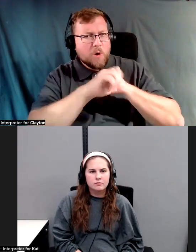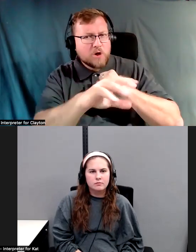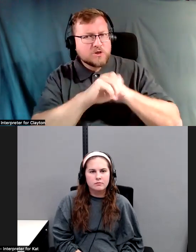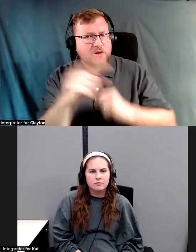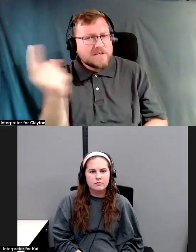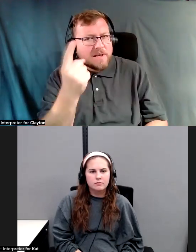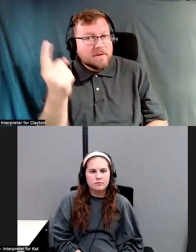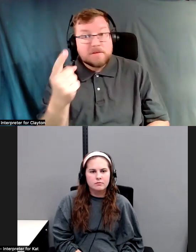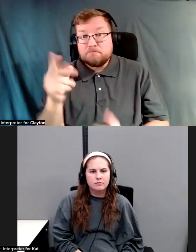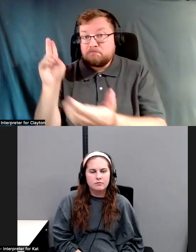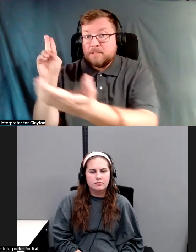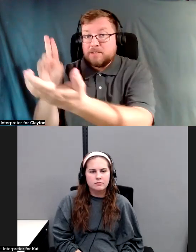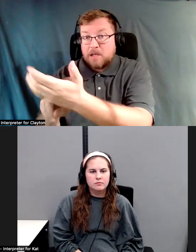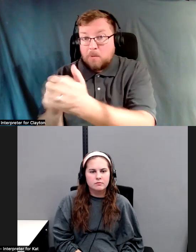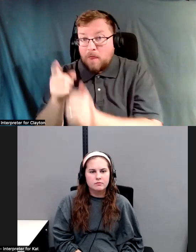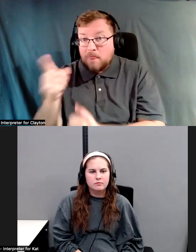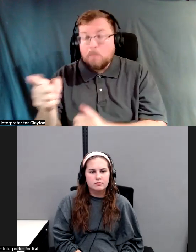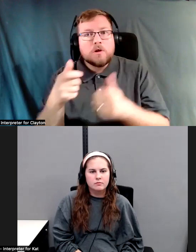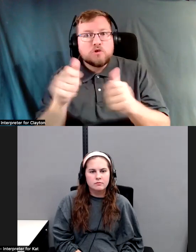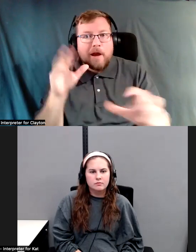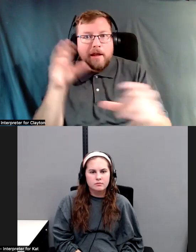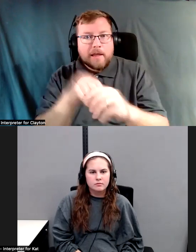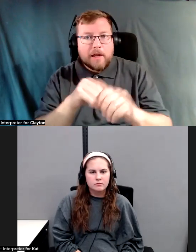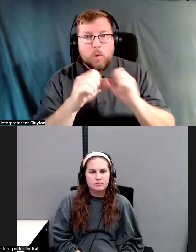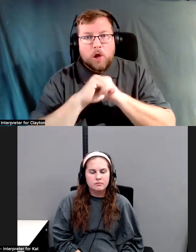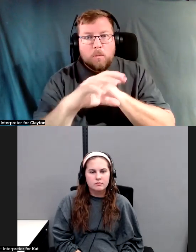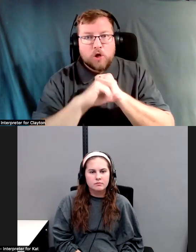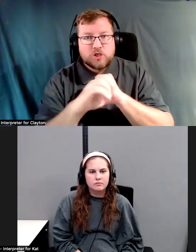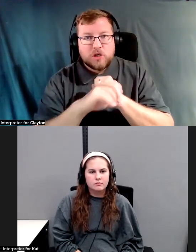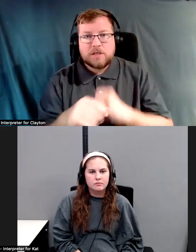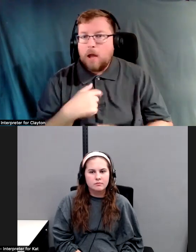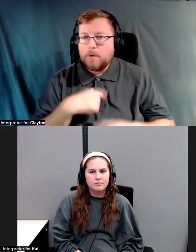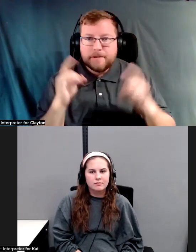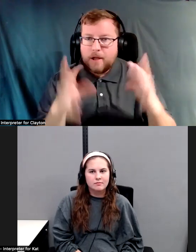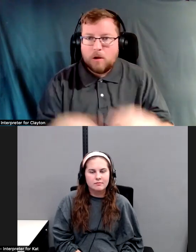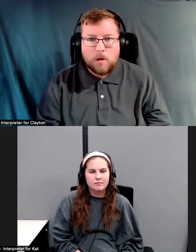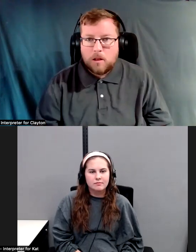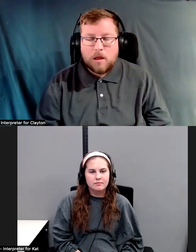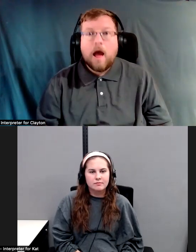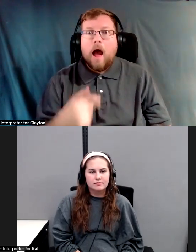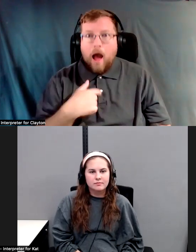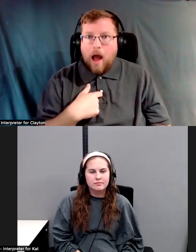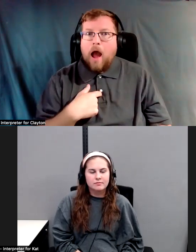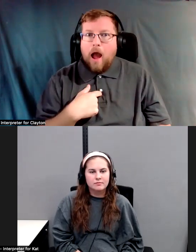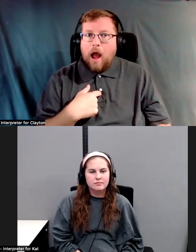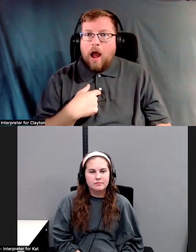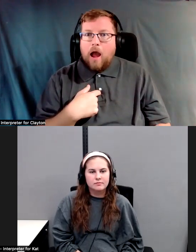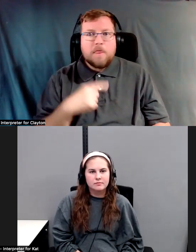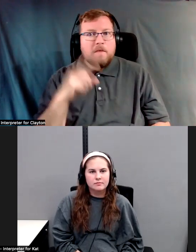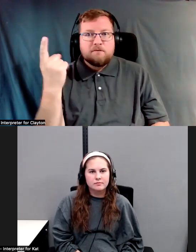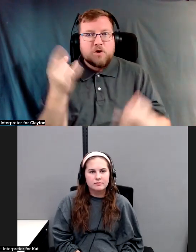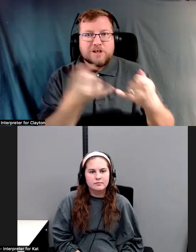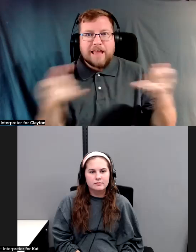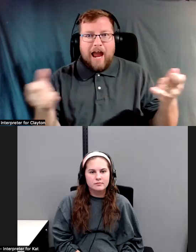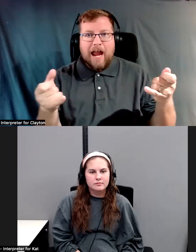the agent and tried to do commercials, but I was very terrible at it. I ended up yelling and my first line at the